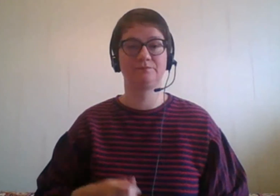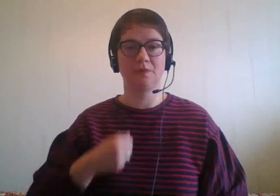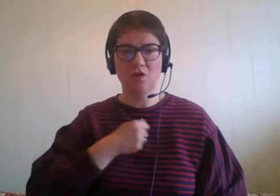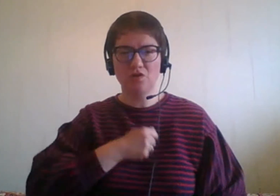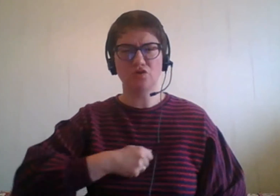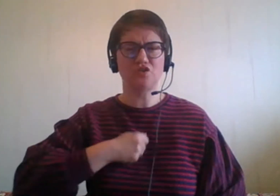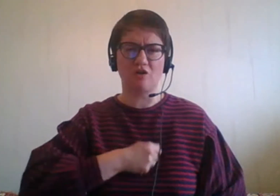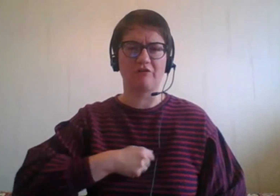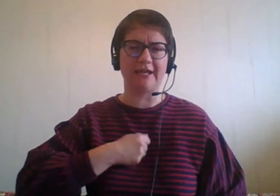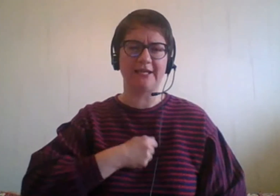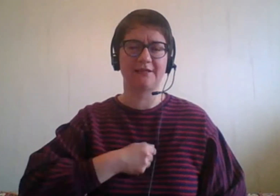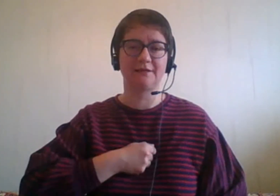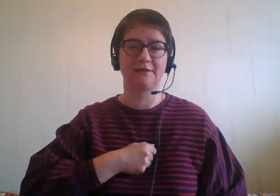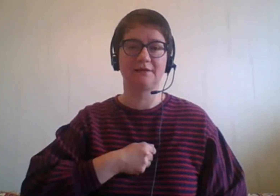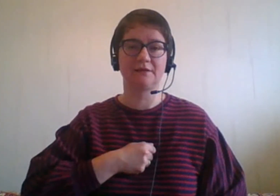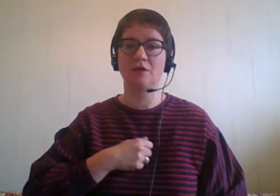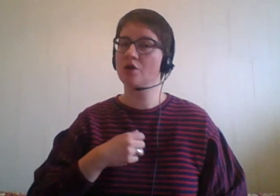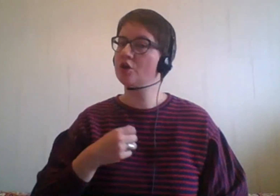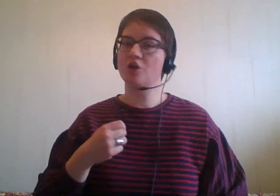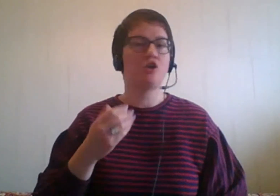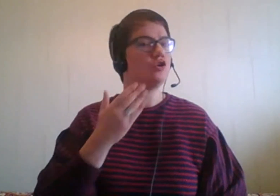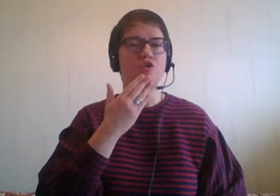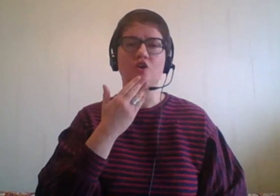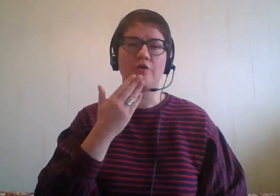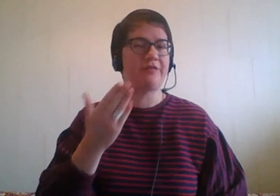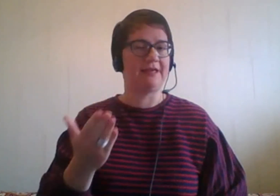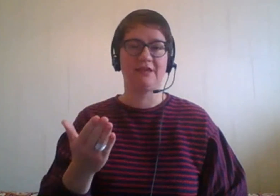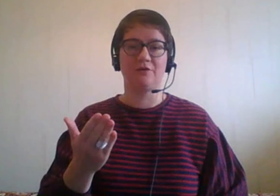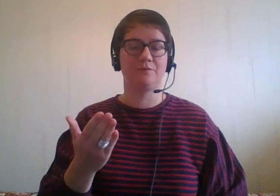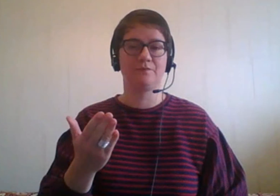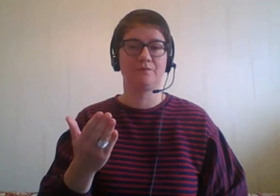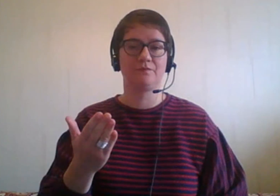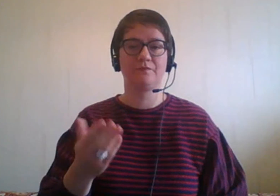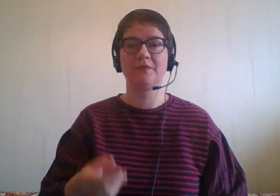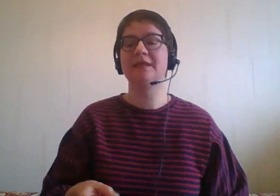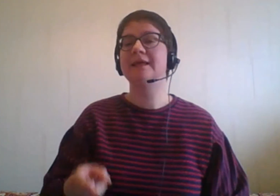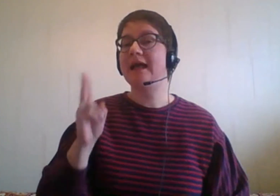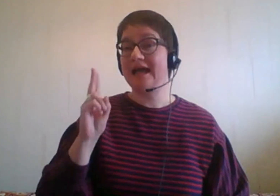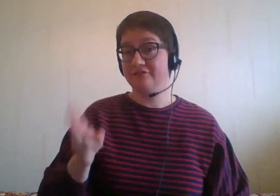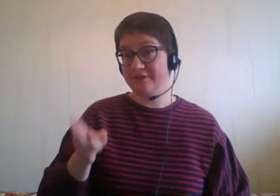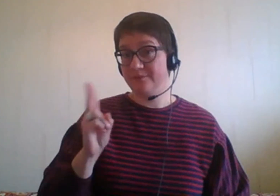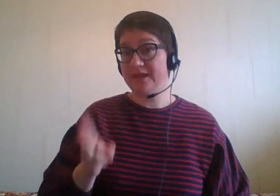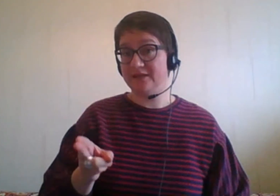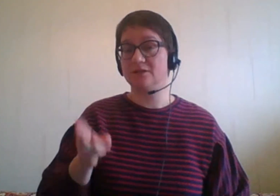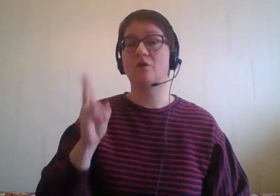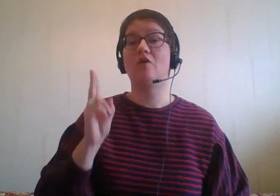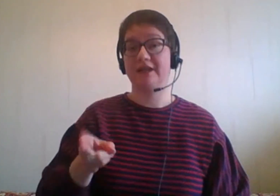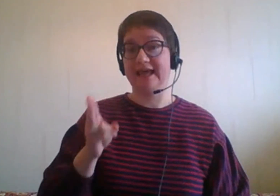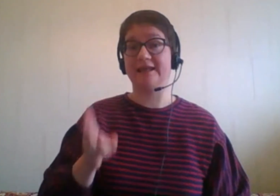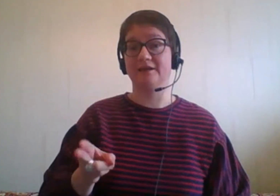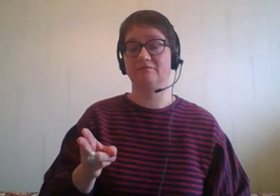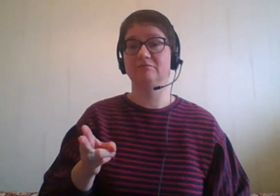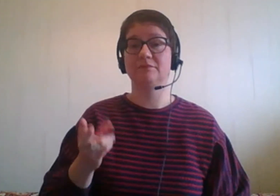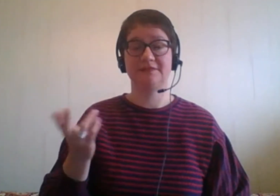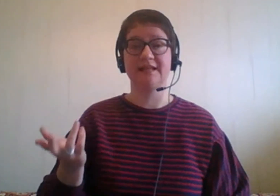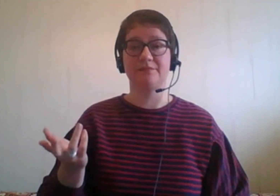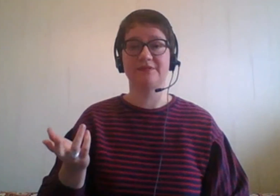sorry, no thank you. and repeat, or again, same